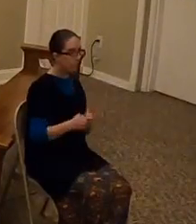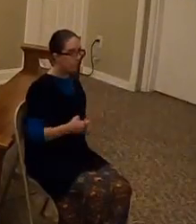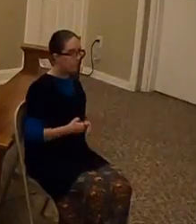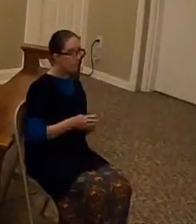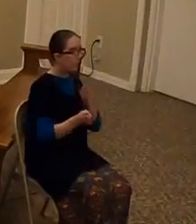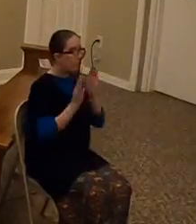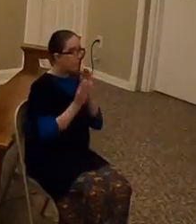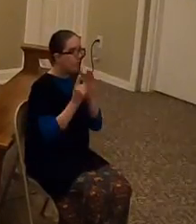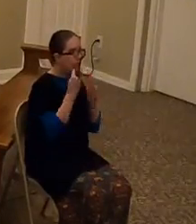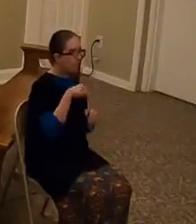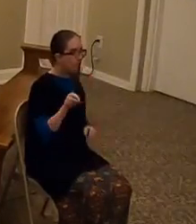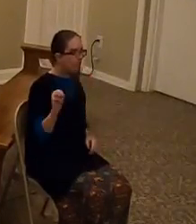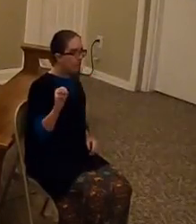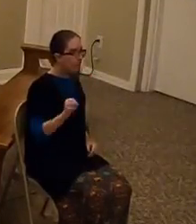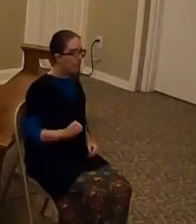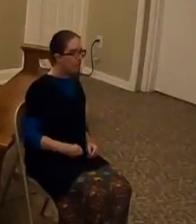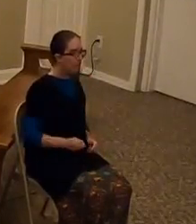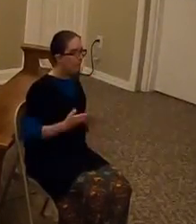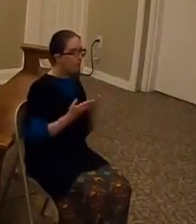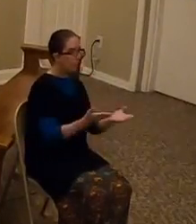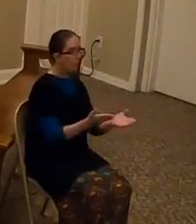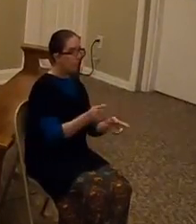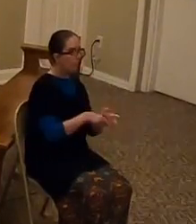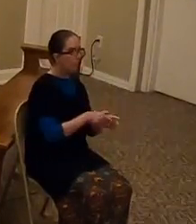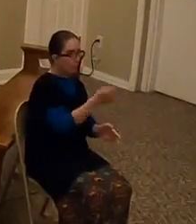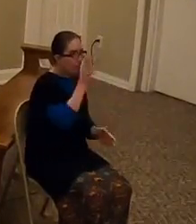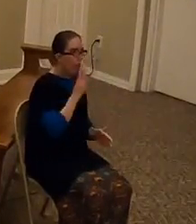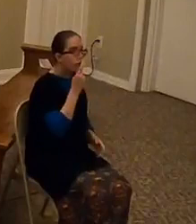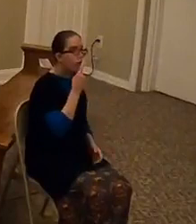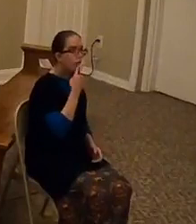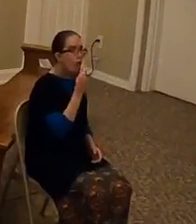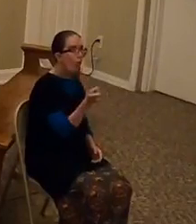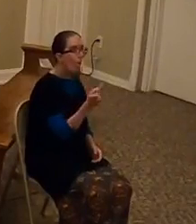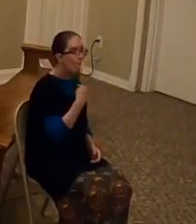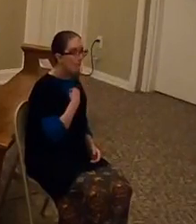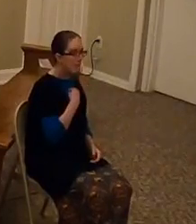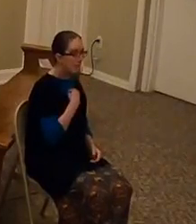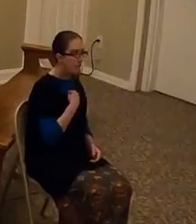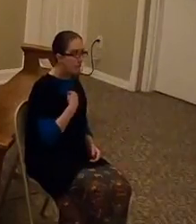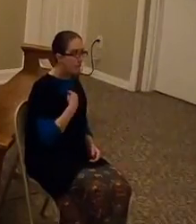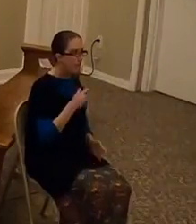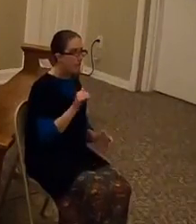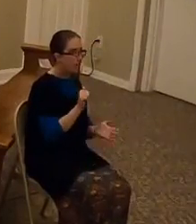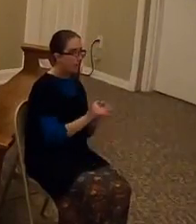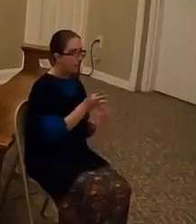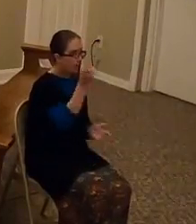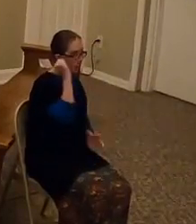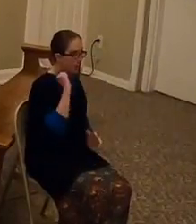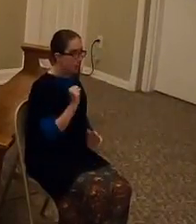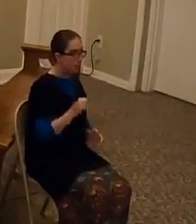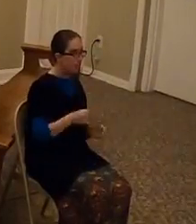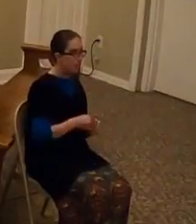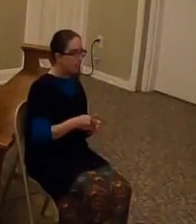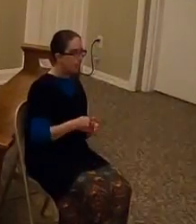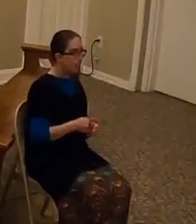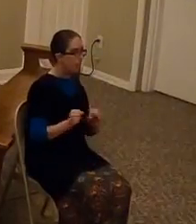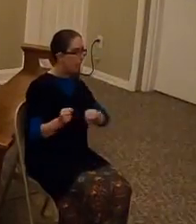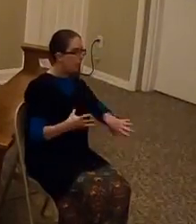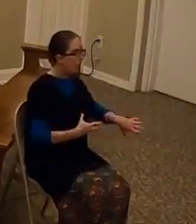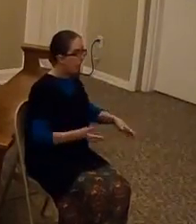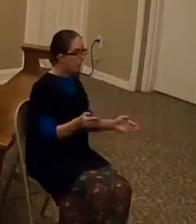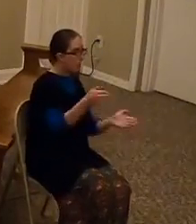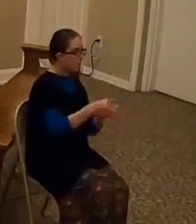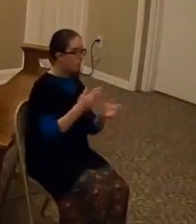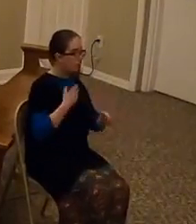and talked to them, gave them what God told me to give them. That was it. And then I got up, went back to my